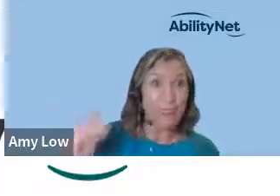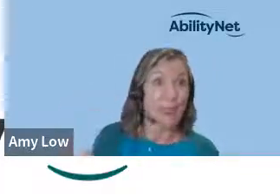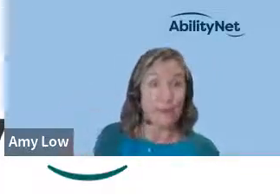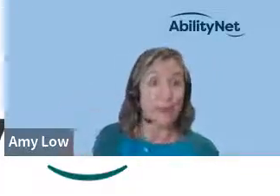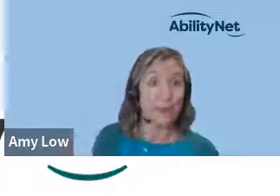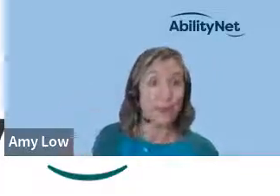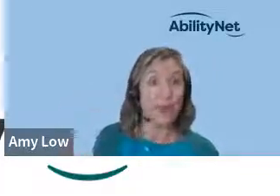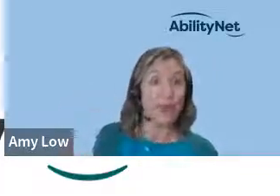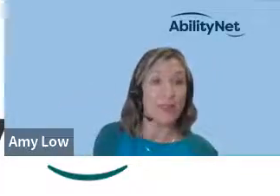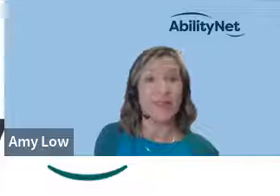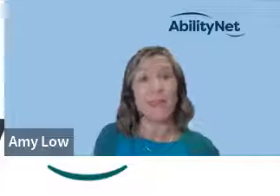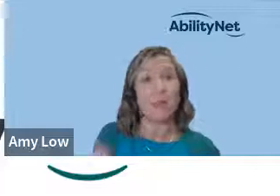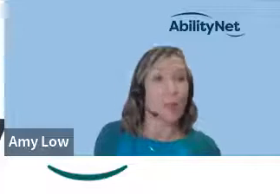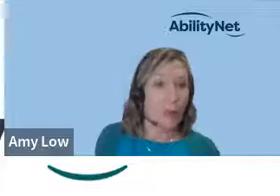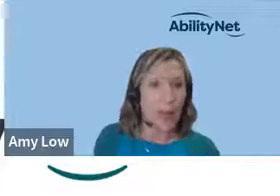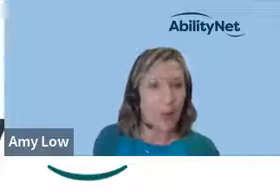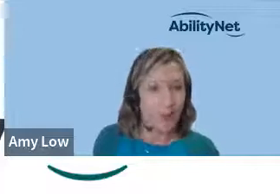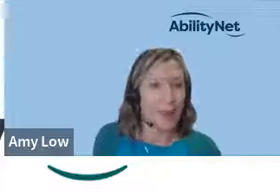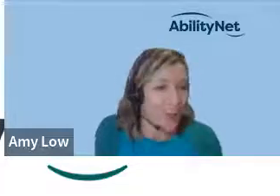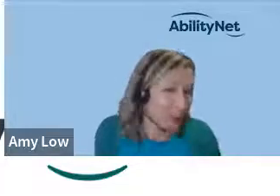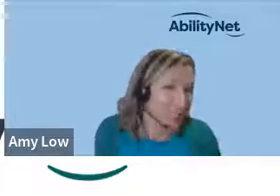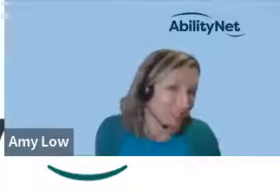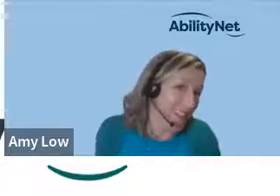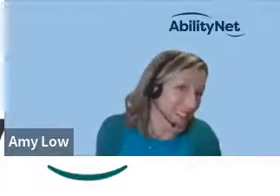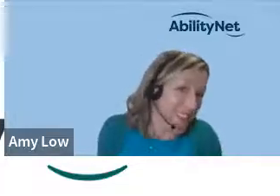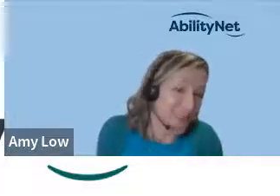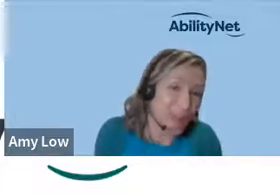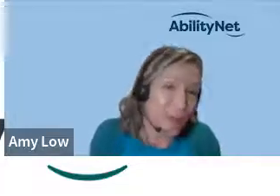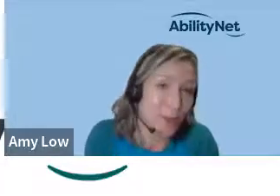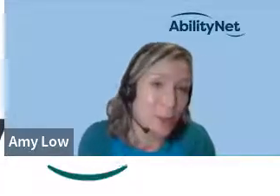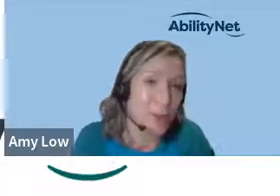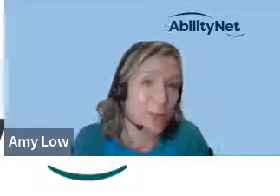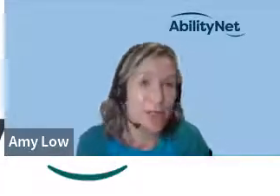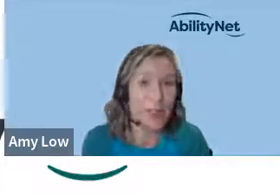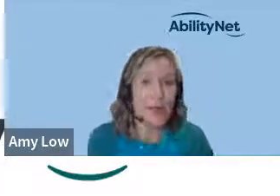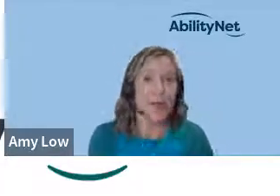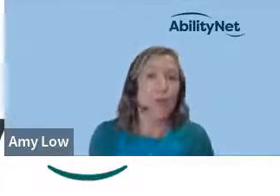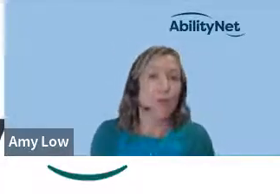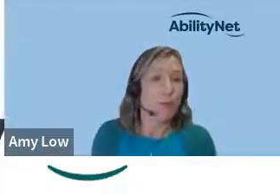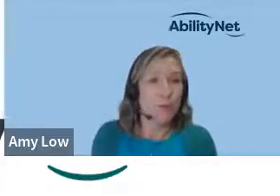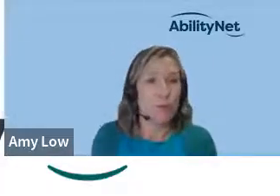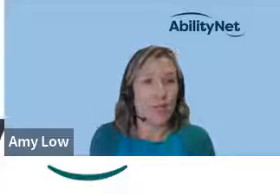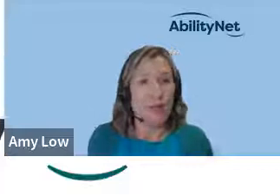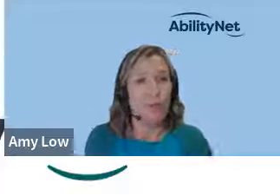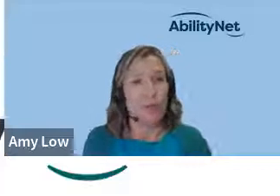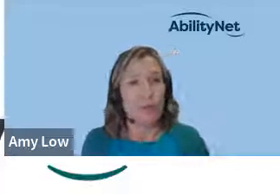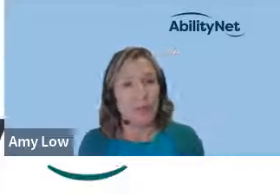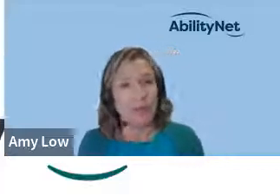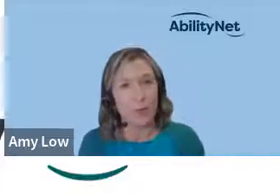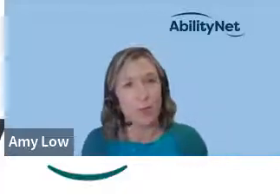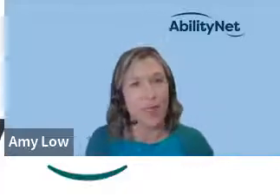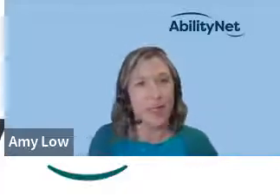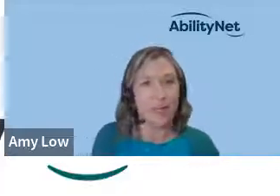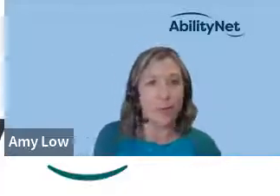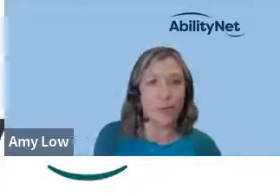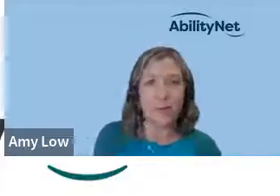decent detailed instructions is never going to not help someone either, is it? No. So, you know, I think we're all terrible at these